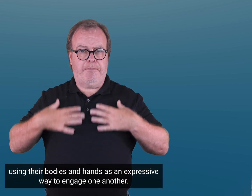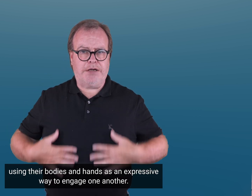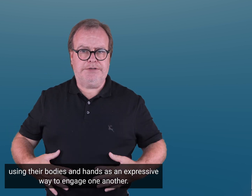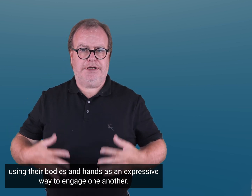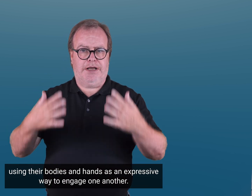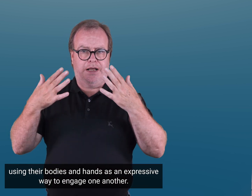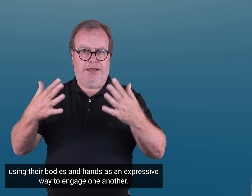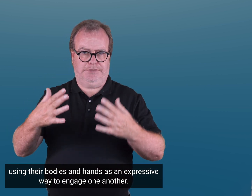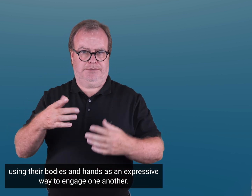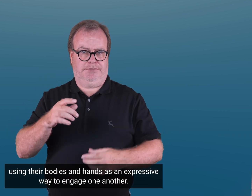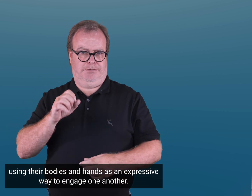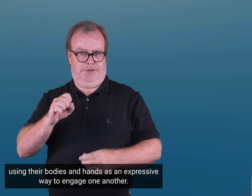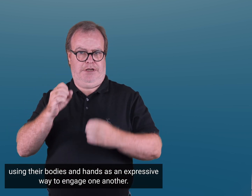engage one another.